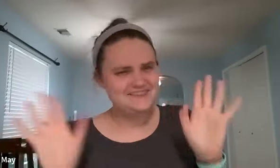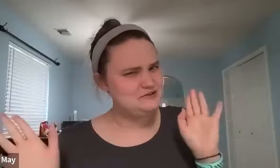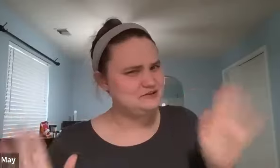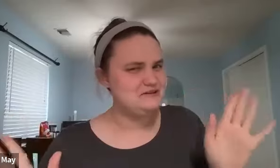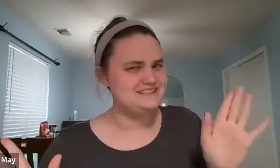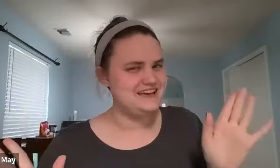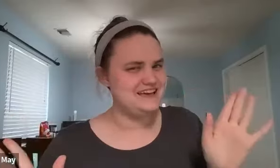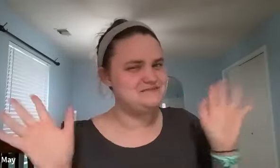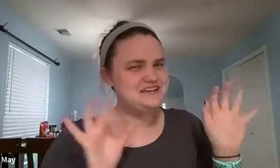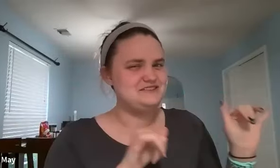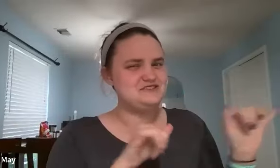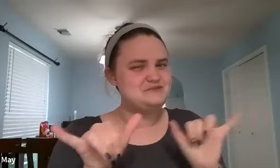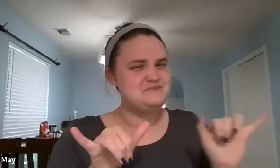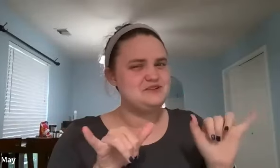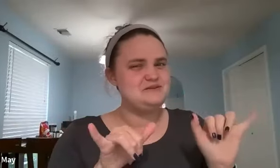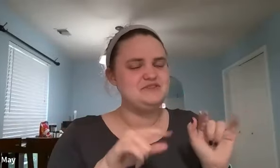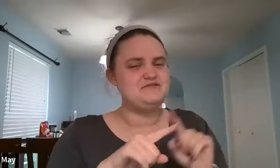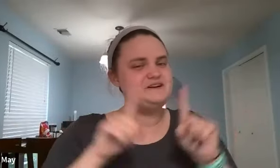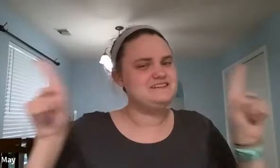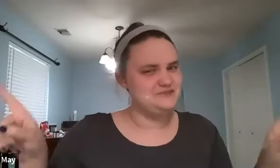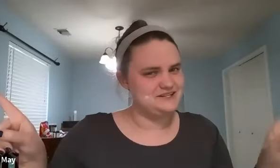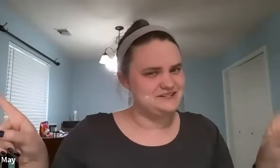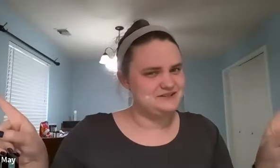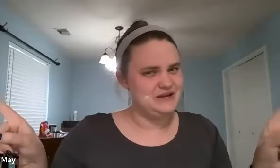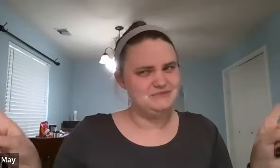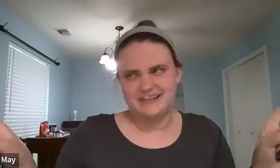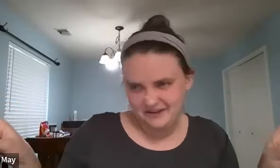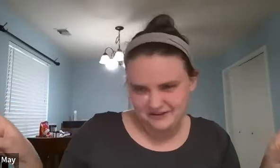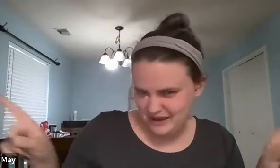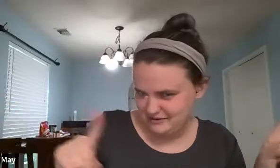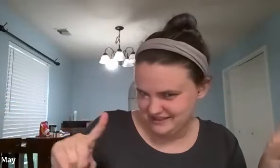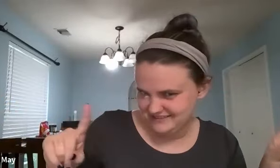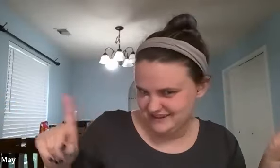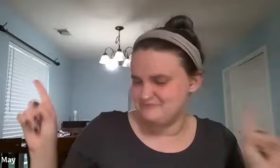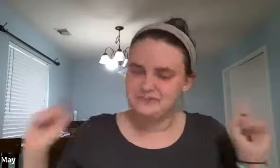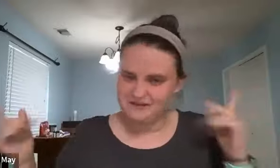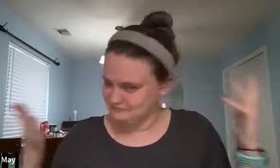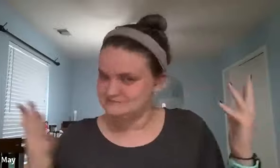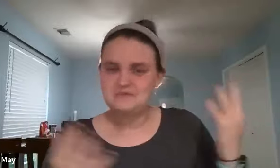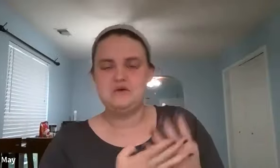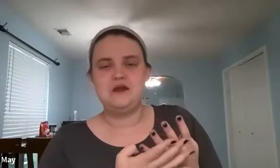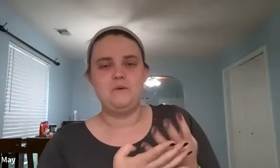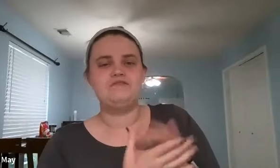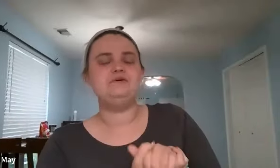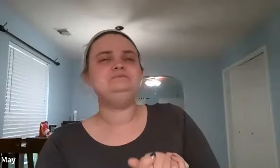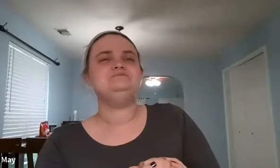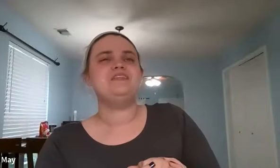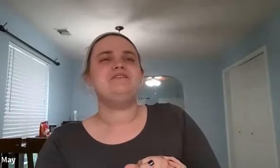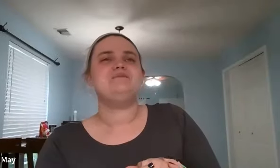You'll notice that there's some signs that are so similar, but they're very different too. And I'm like, how do we get there? But we're there. Waffle. Then we